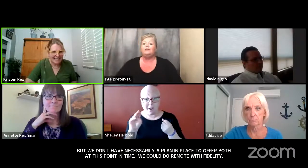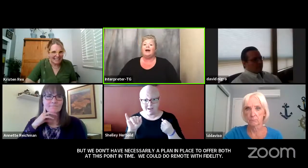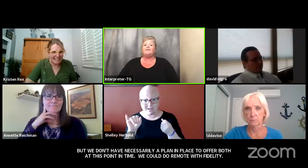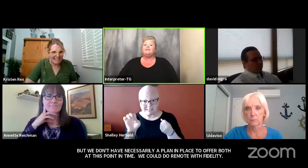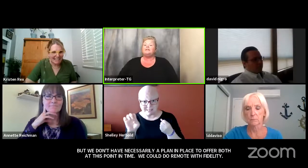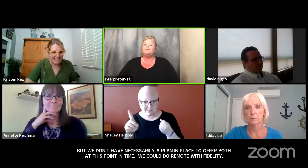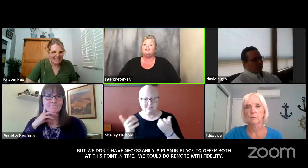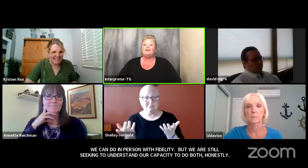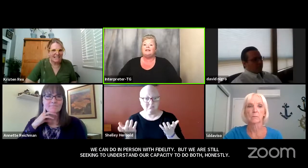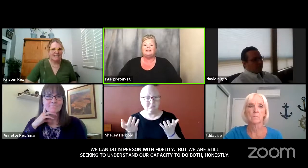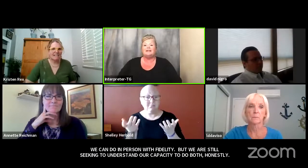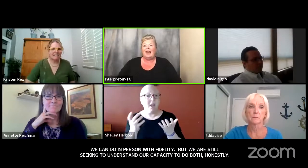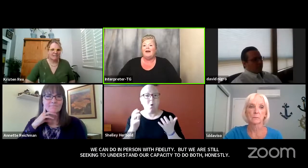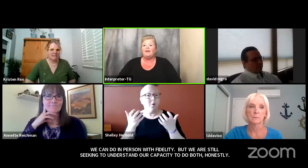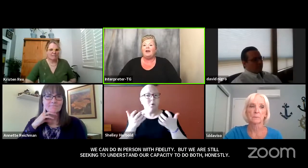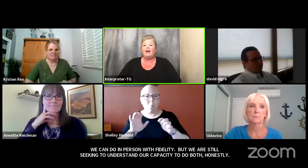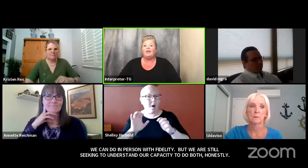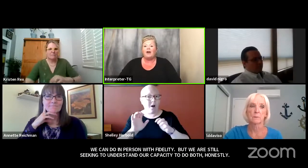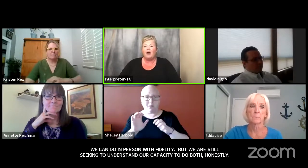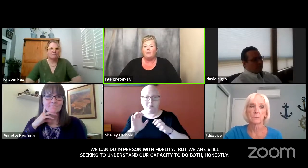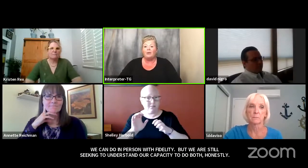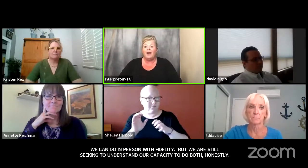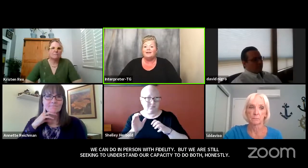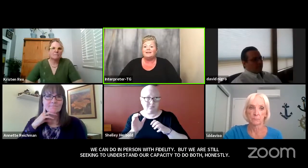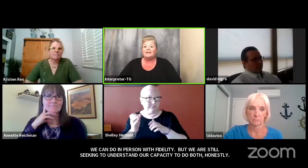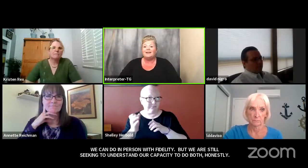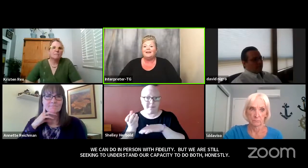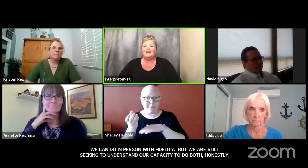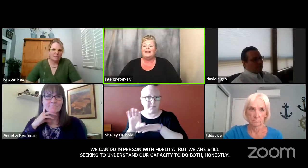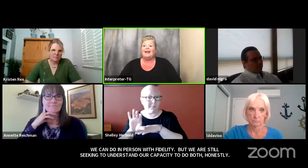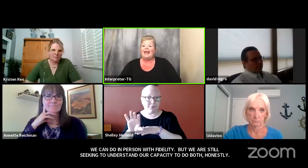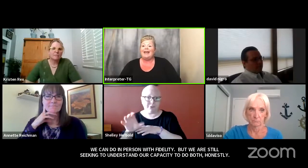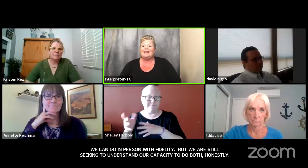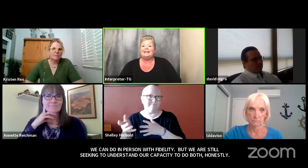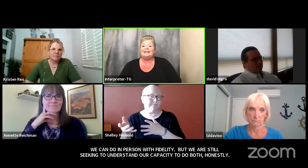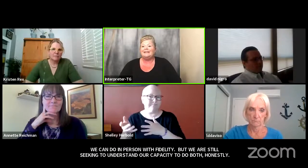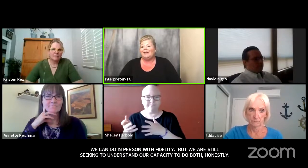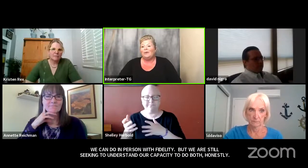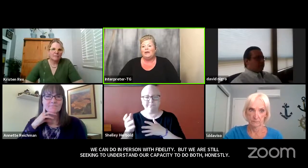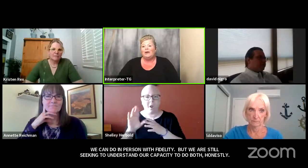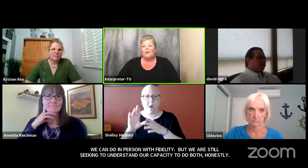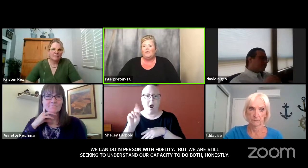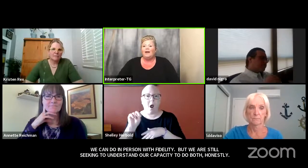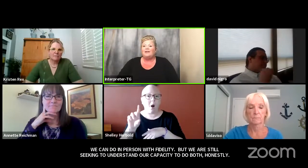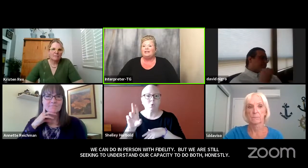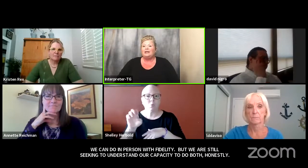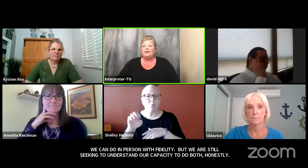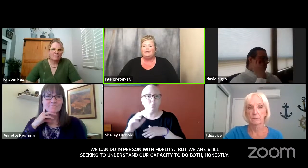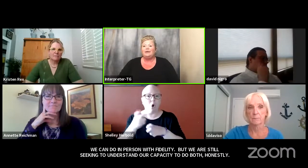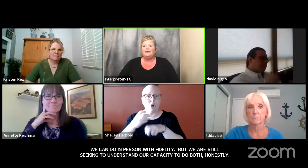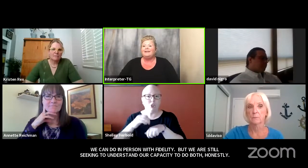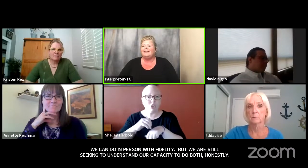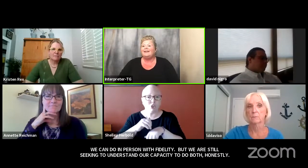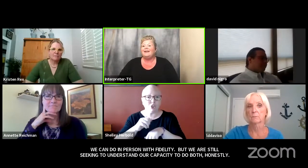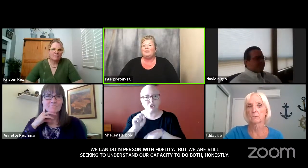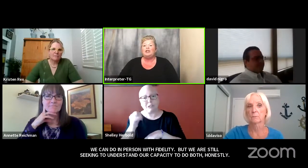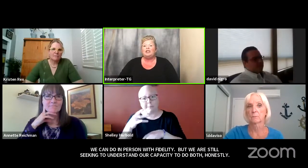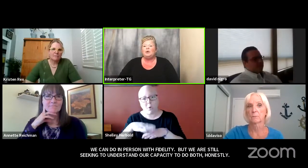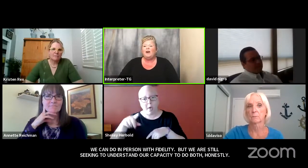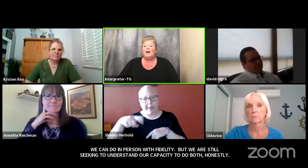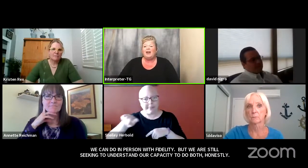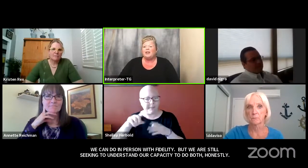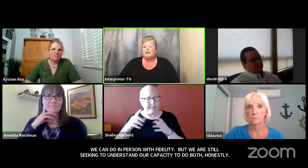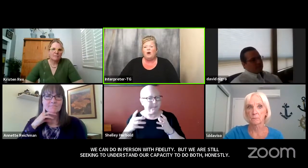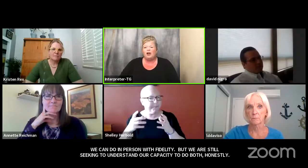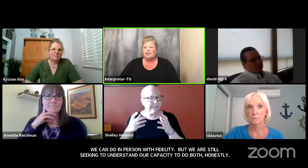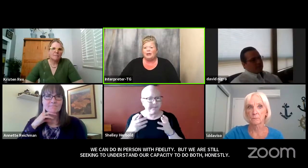We do have some students and staff that are health compromised, and we don't want to